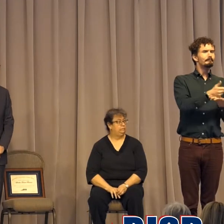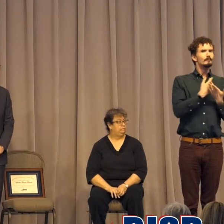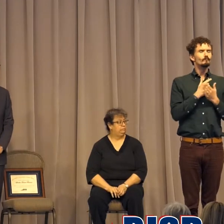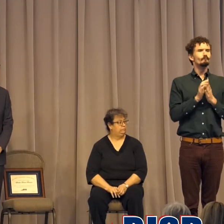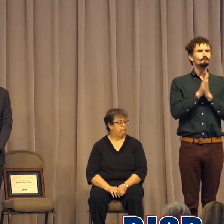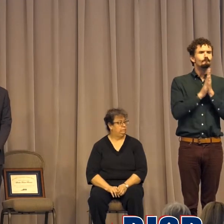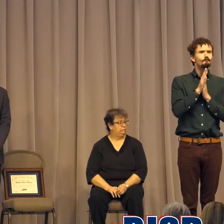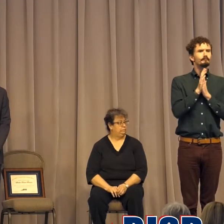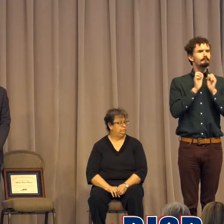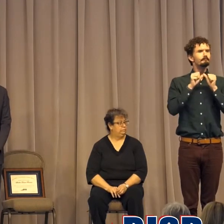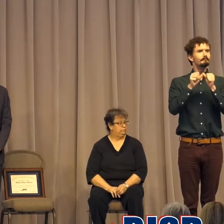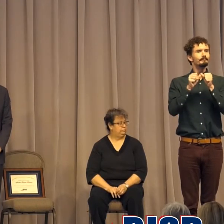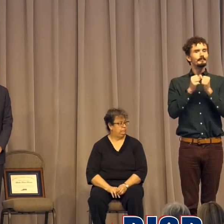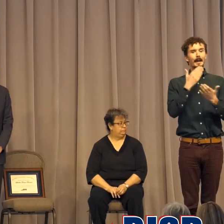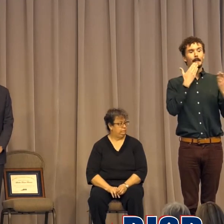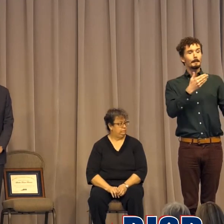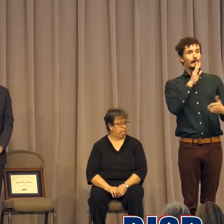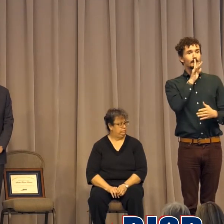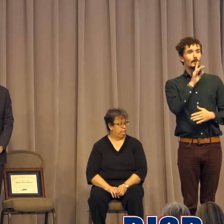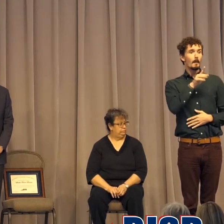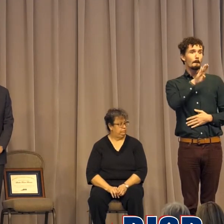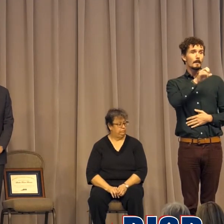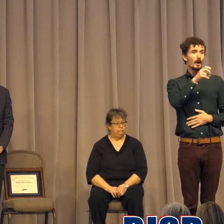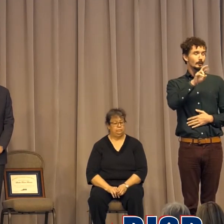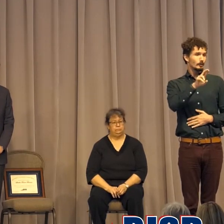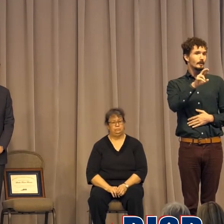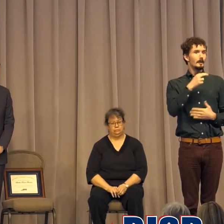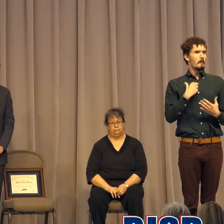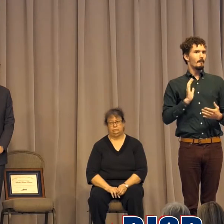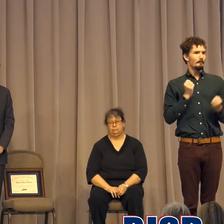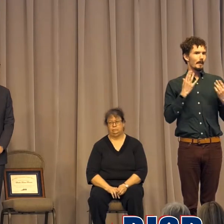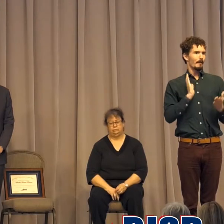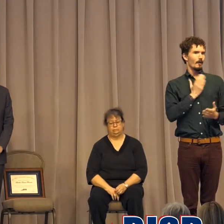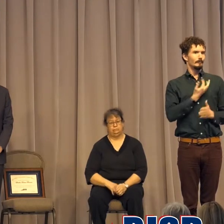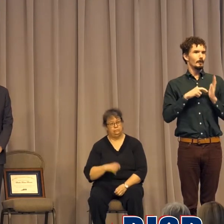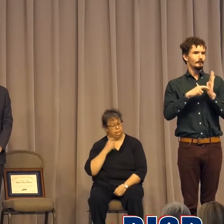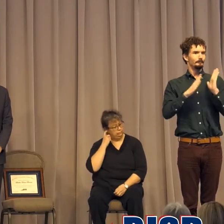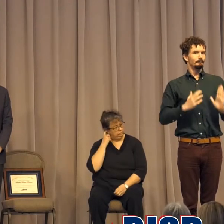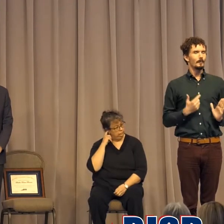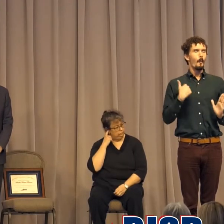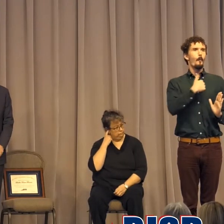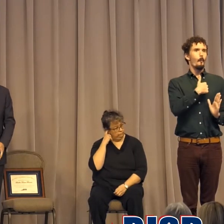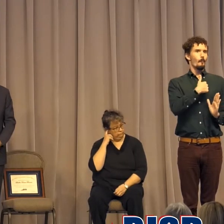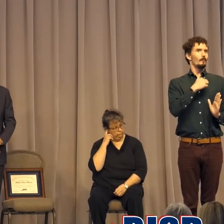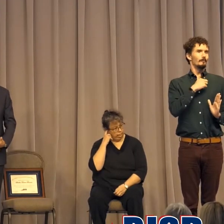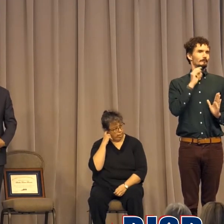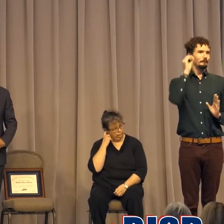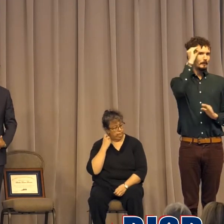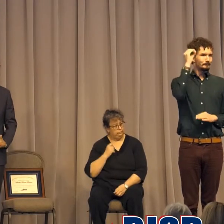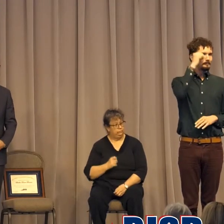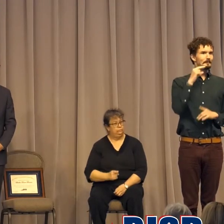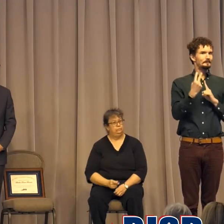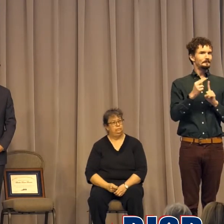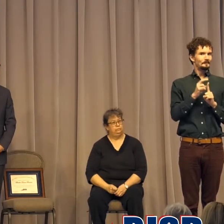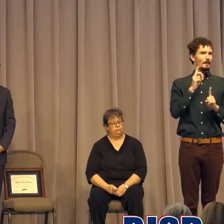and thanks to Speaker Dennis Bonnen and many of our elected officials, we were heard. From the start of the session, Speaker